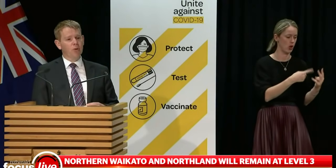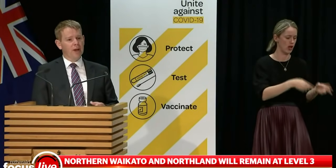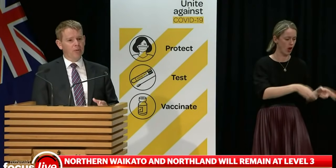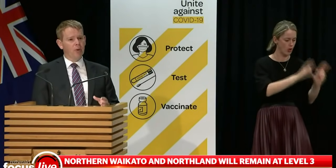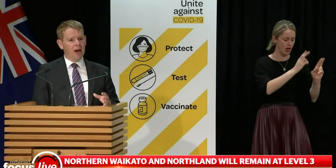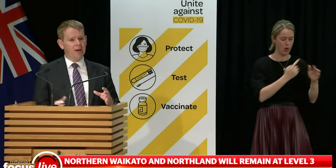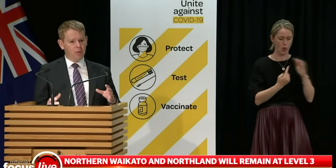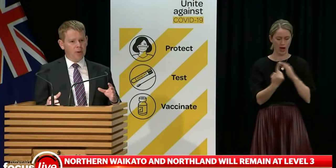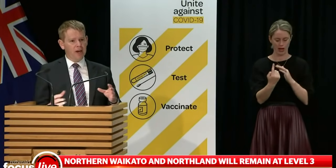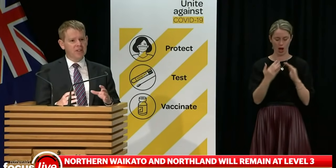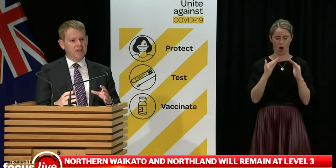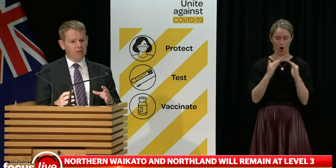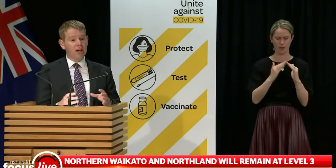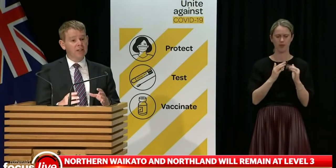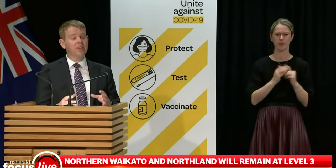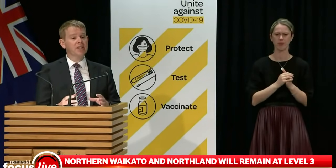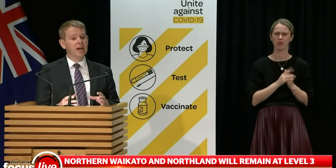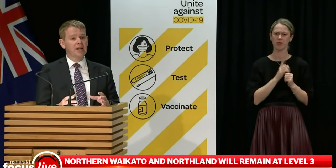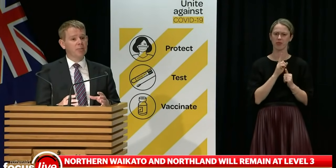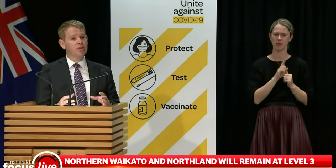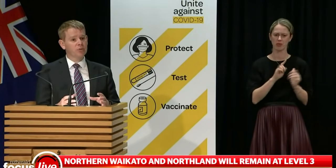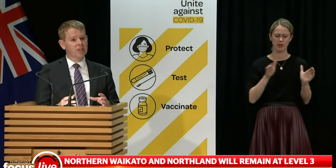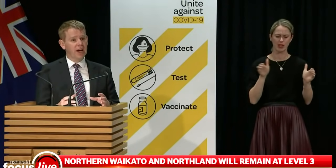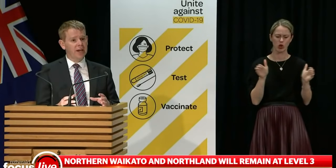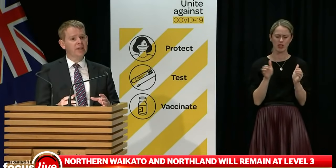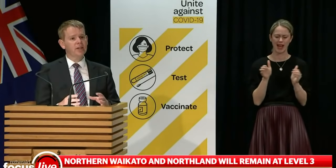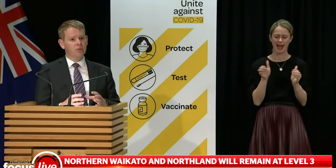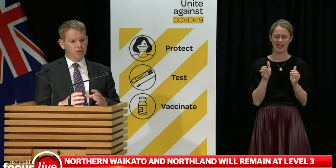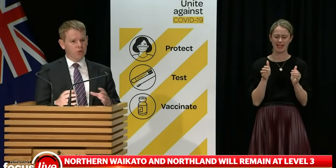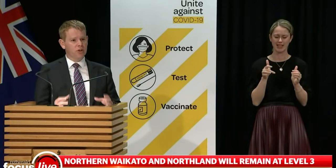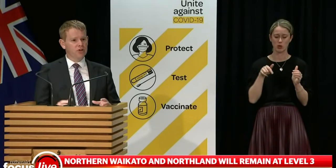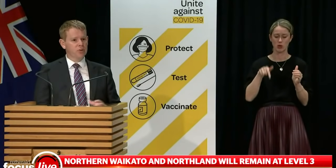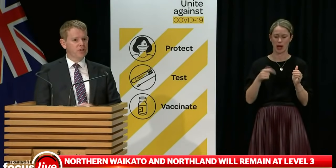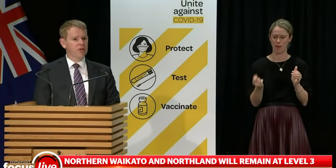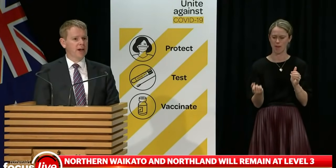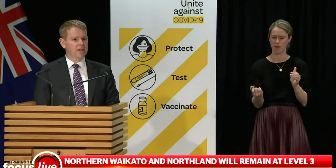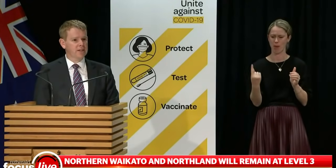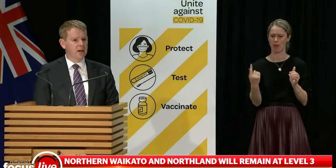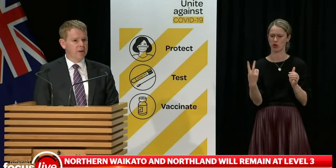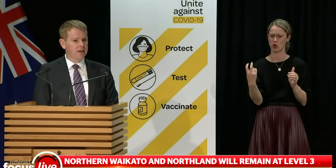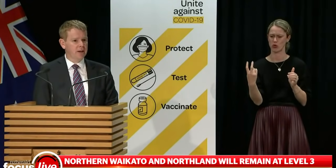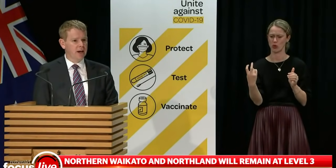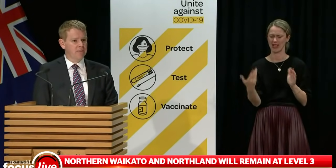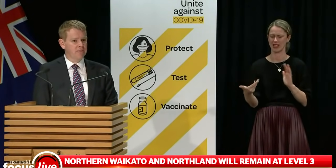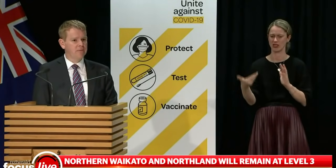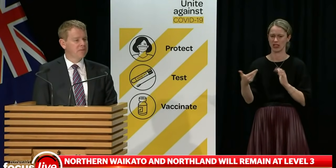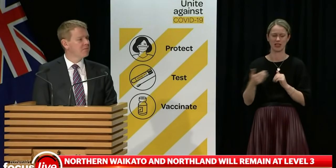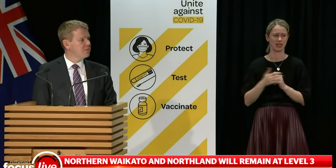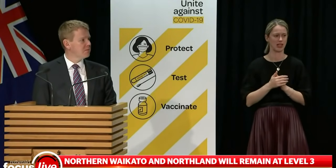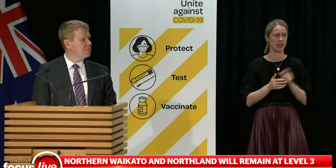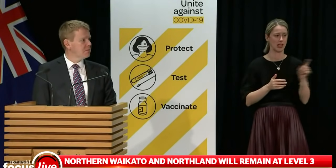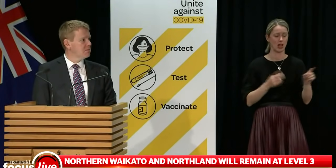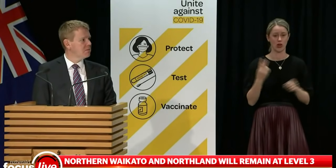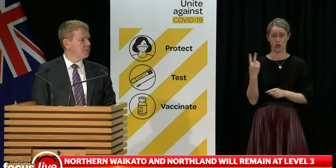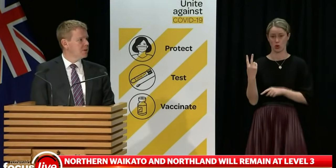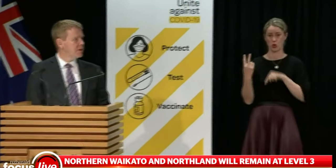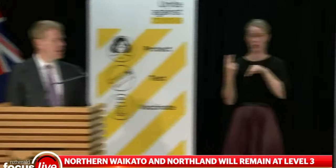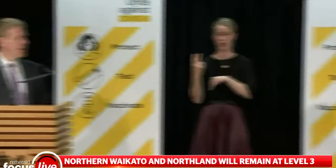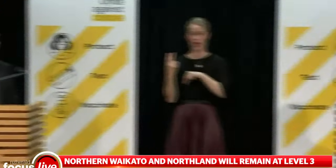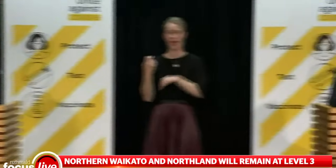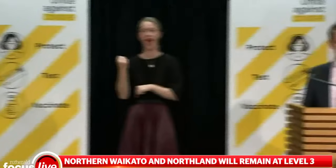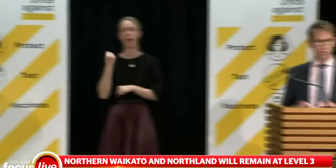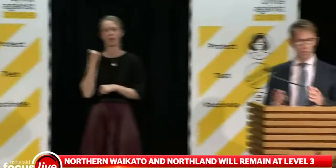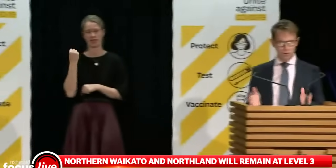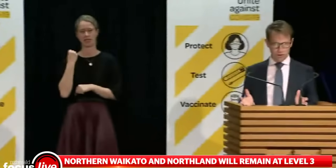the day before that, but we have seen it relatively contained up until today, when we saw those 2 extra cases coming. These 2 cases today are